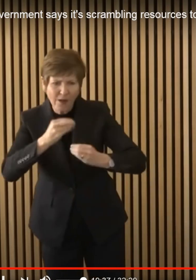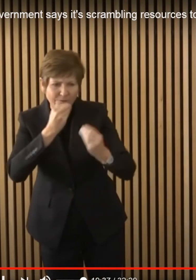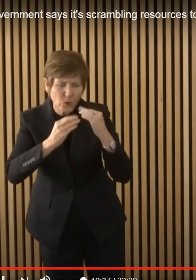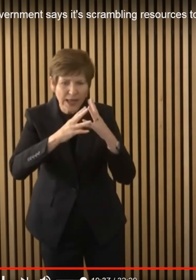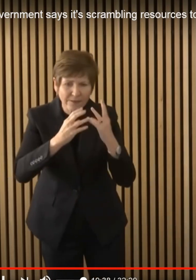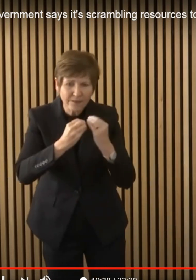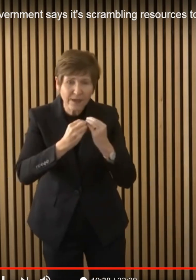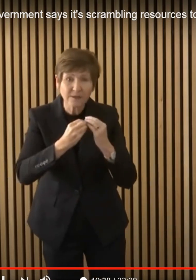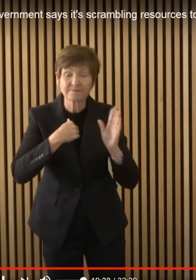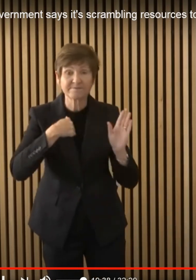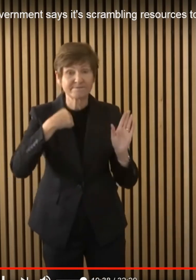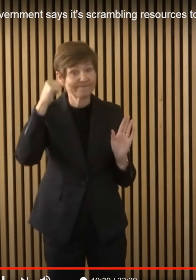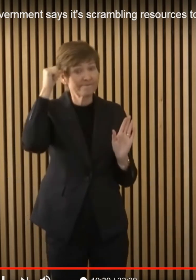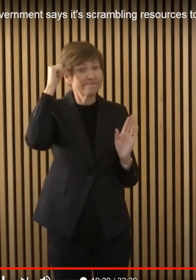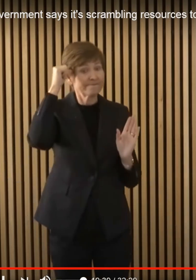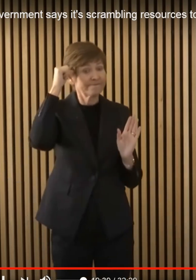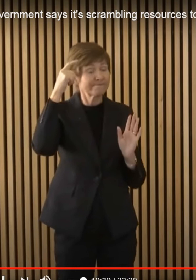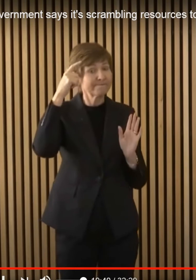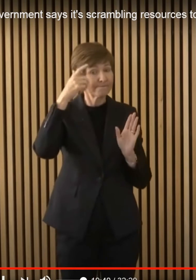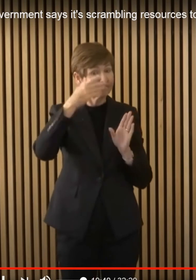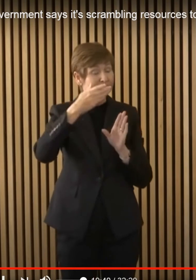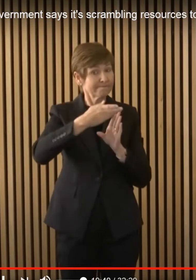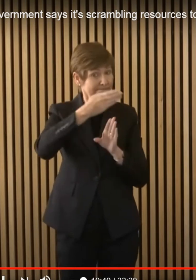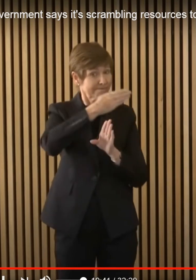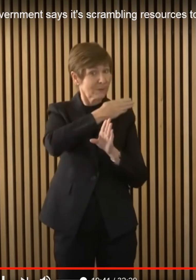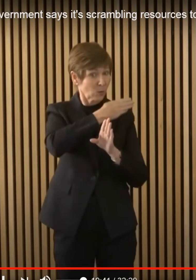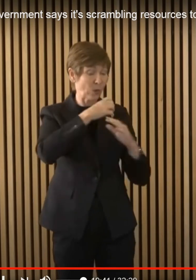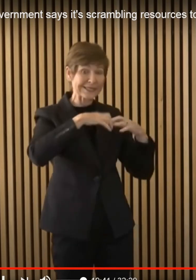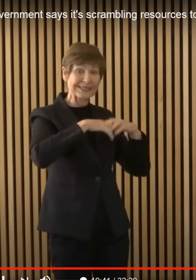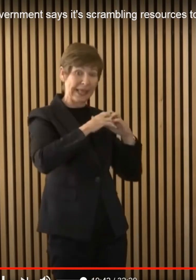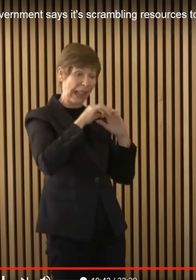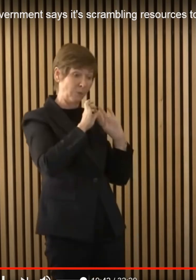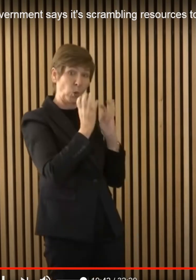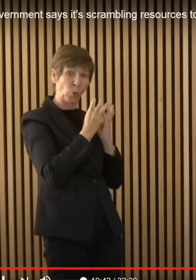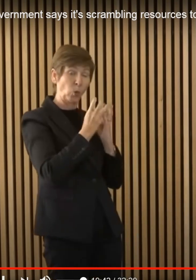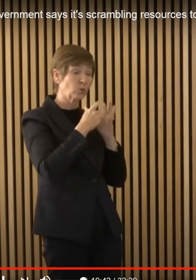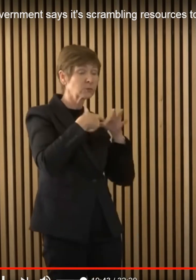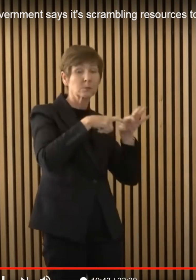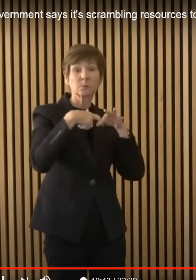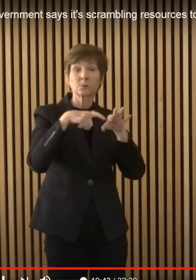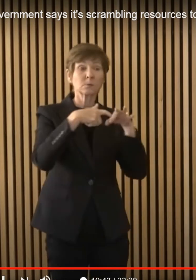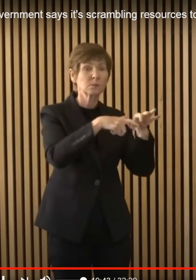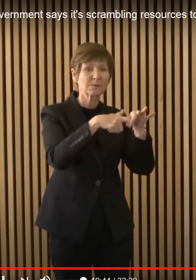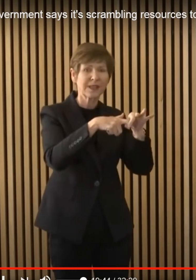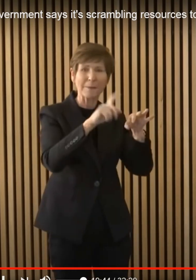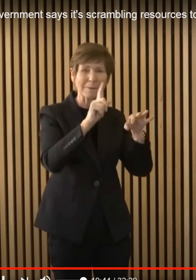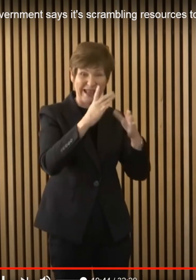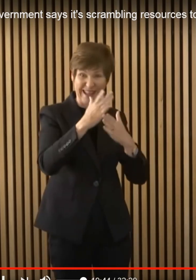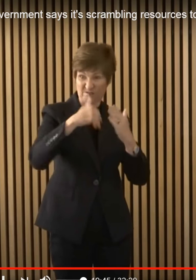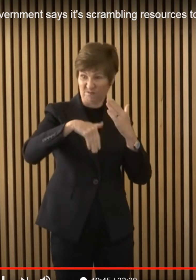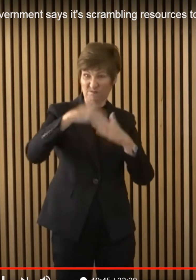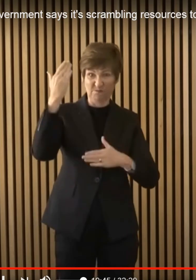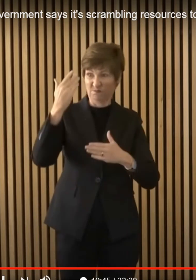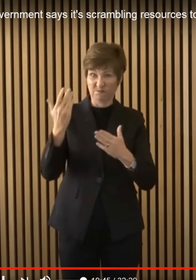well have had cases. But one of the very important points is that no matter where you are in the world, faced with this